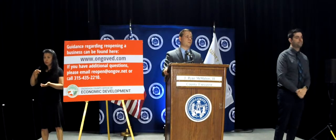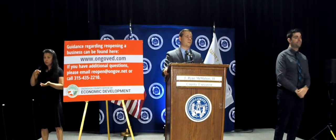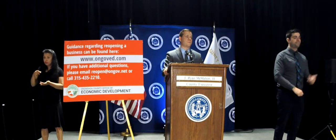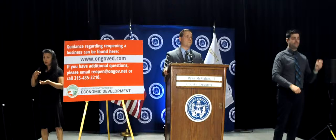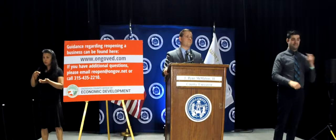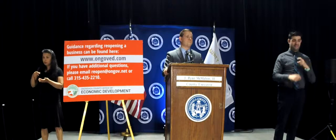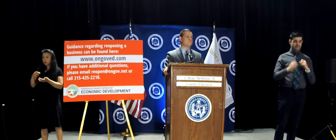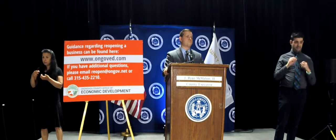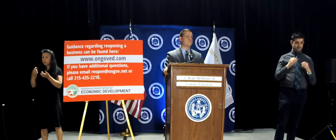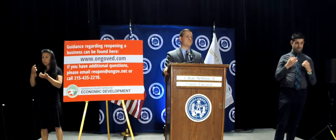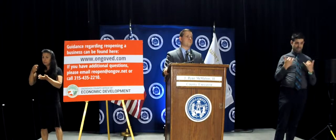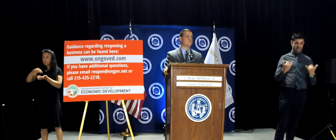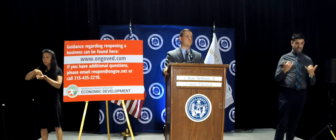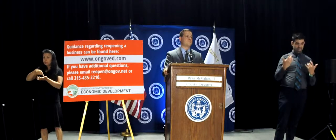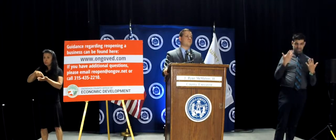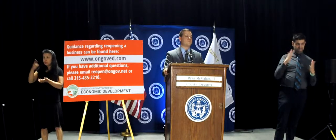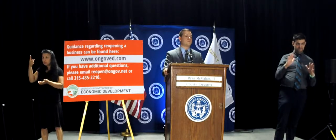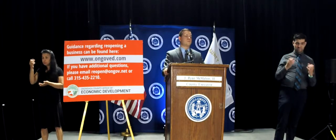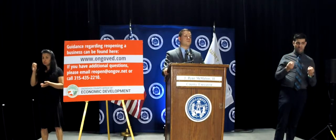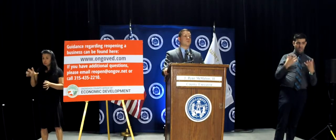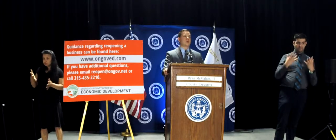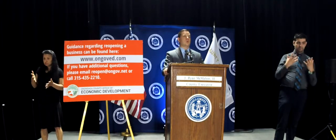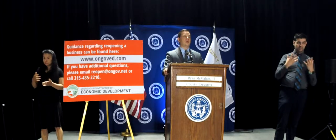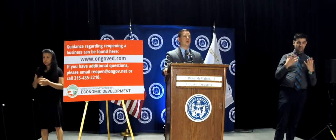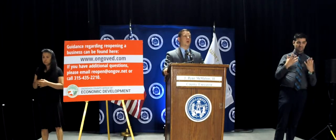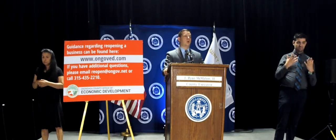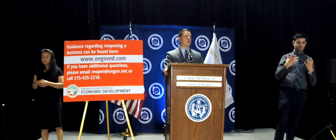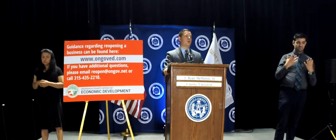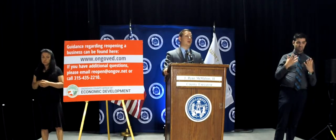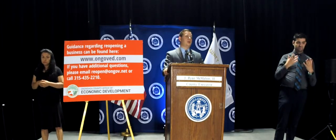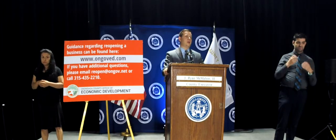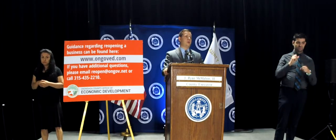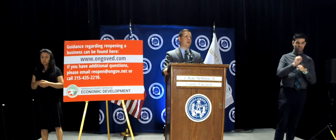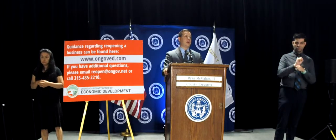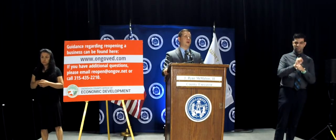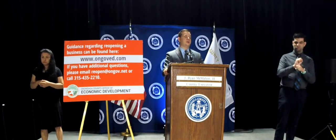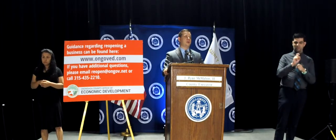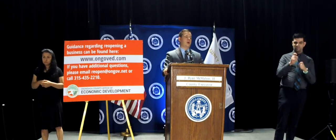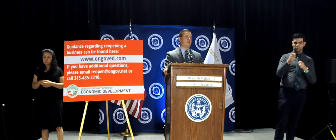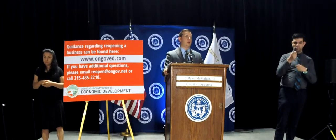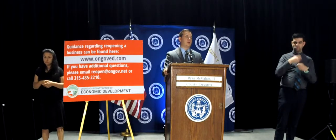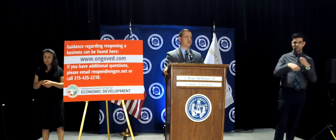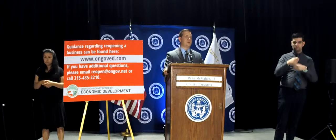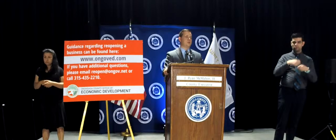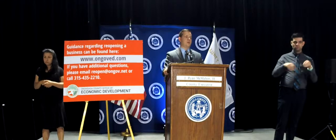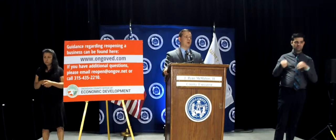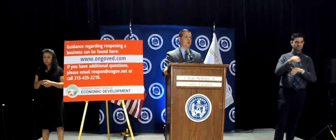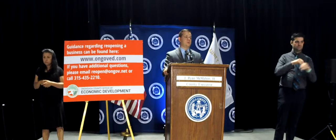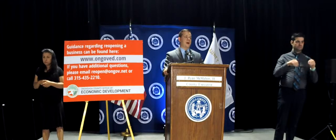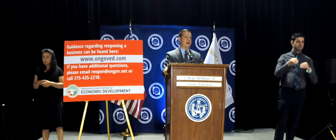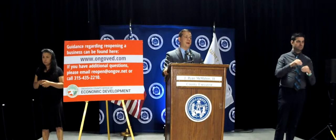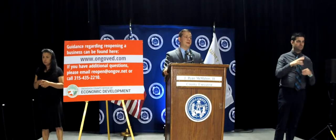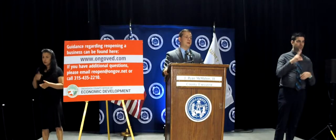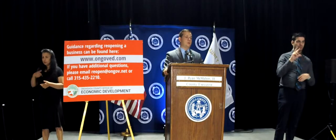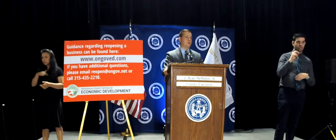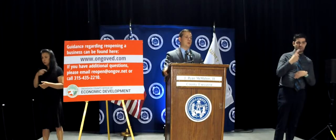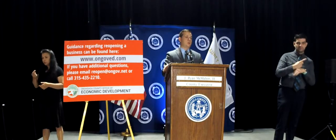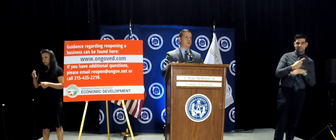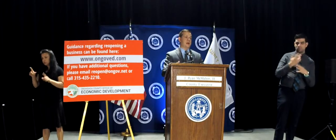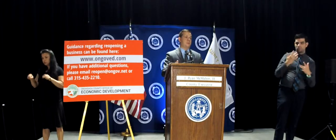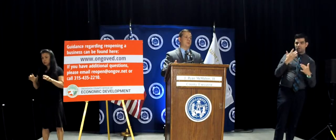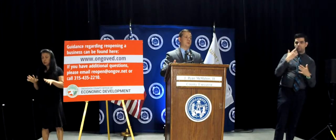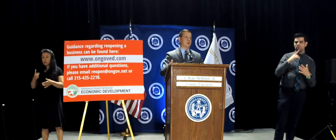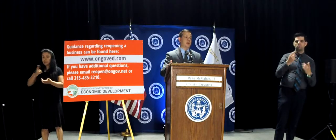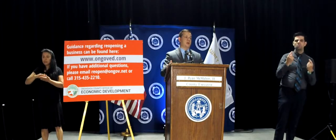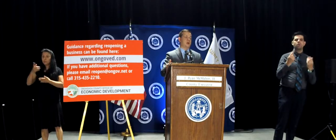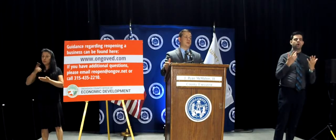right now. It's kind of a waiting period for about 30 days, you said? We know we need guaranteed revenue, because each month that goes by, we lose